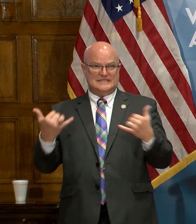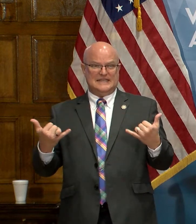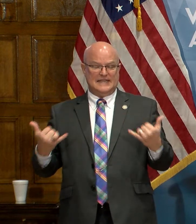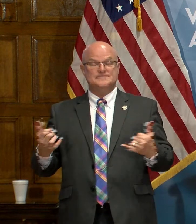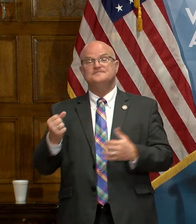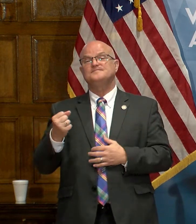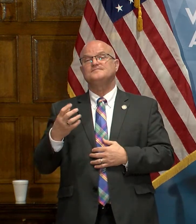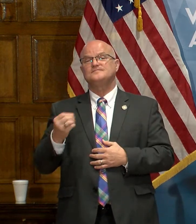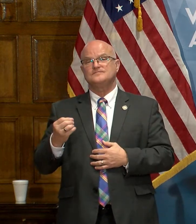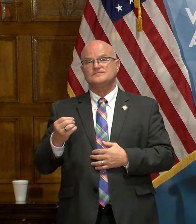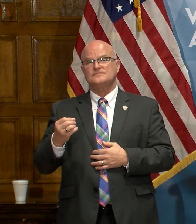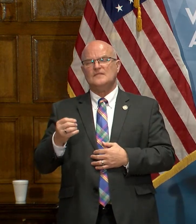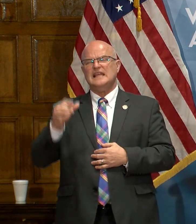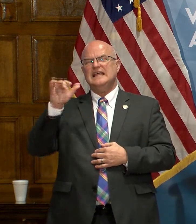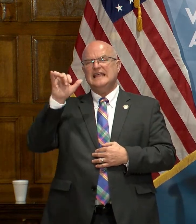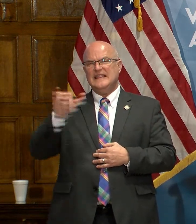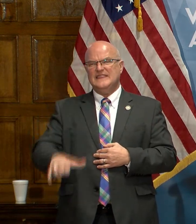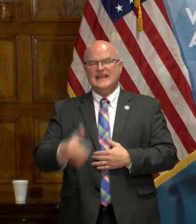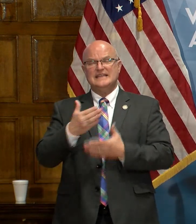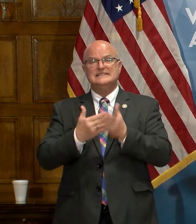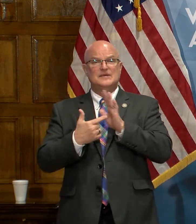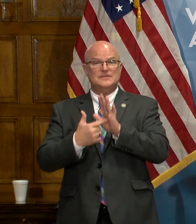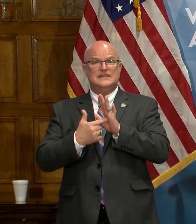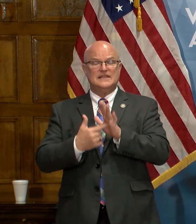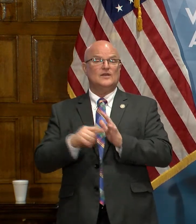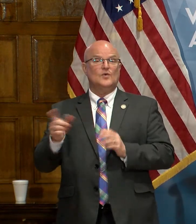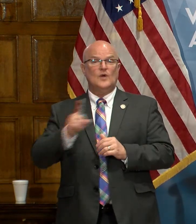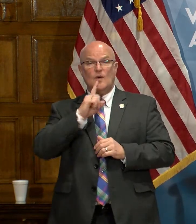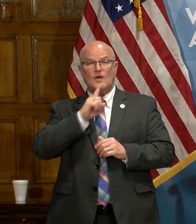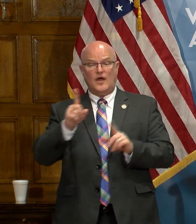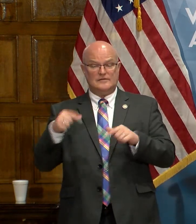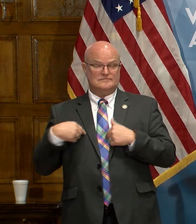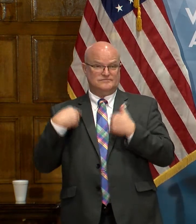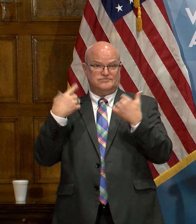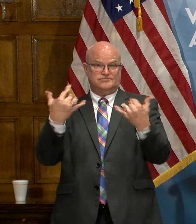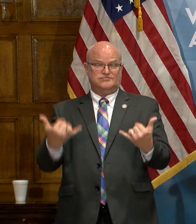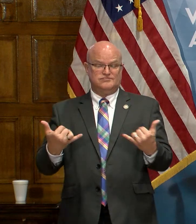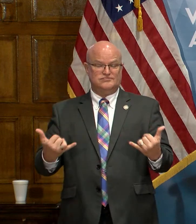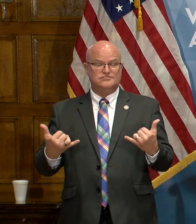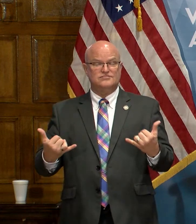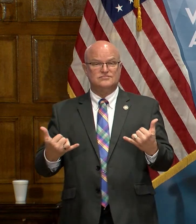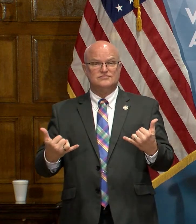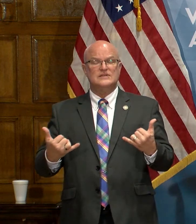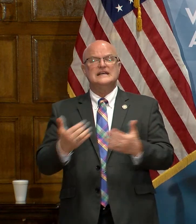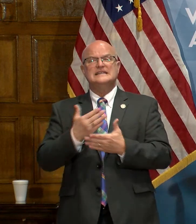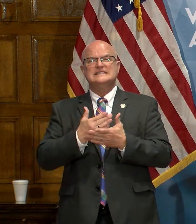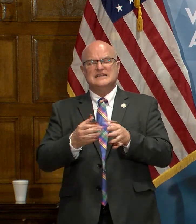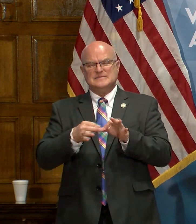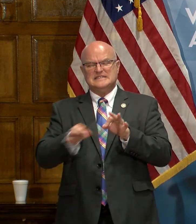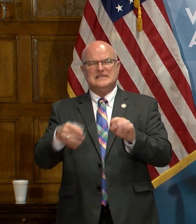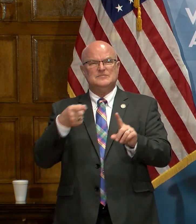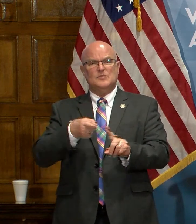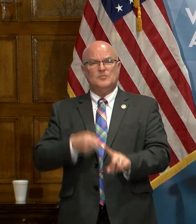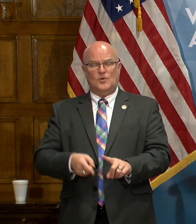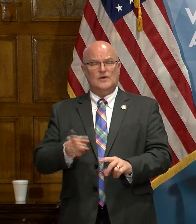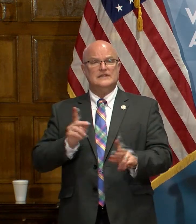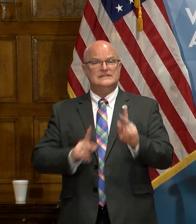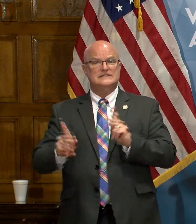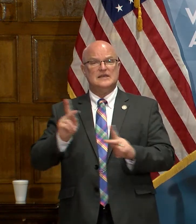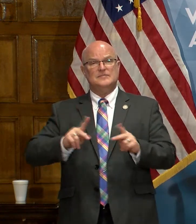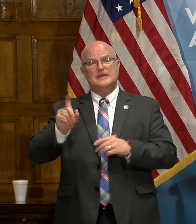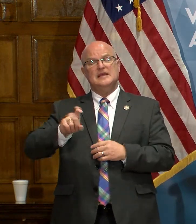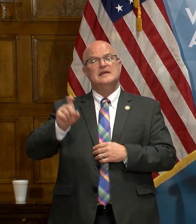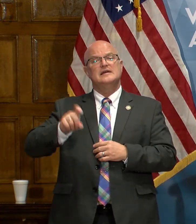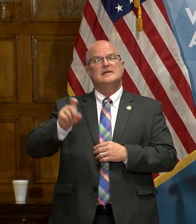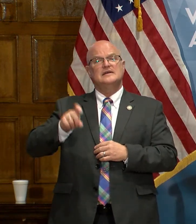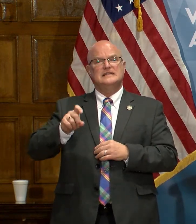today. And so those are some indicators as to where we are in this. There's some simple points that people